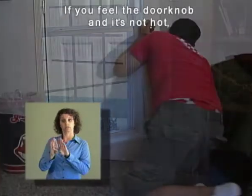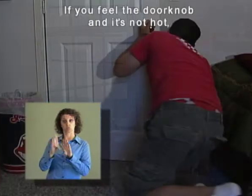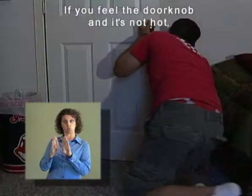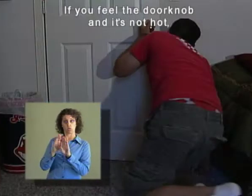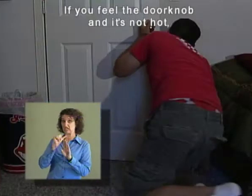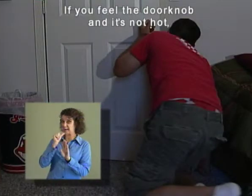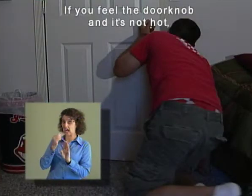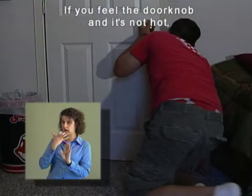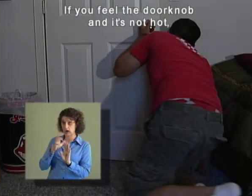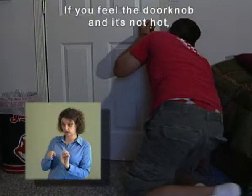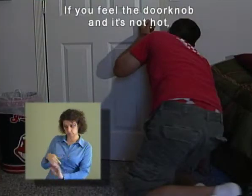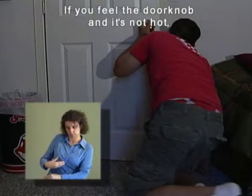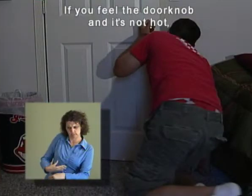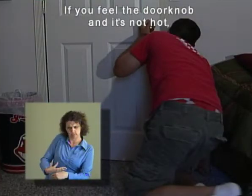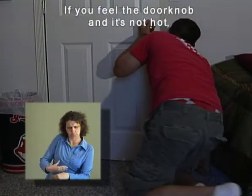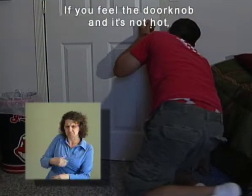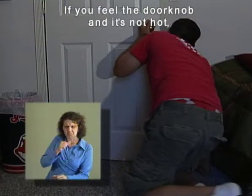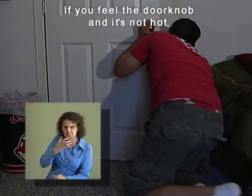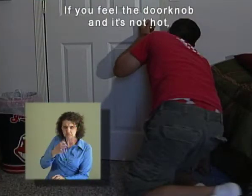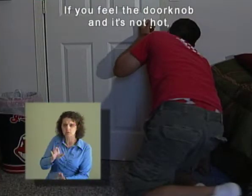If you feel the doorknob and it's not hot,